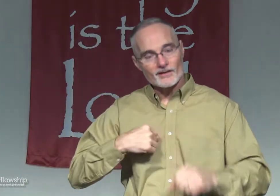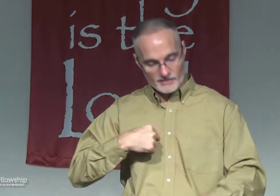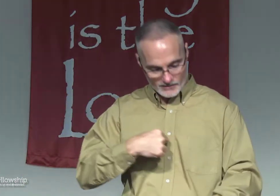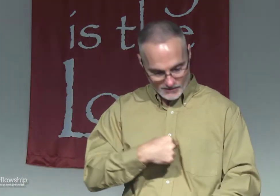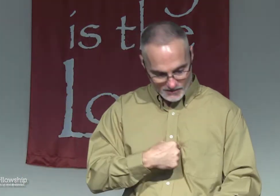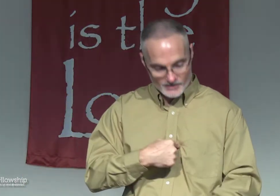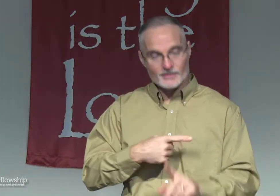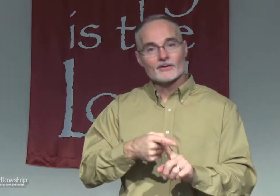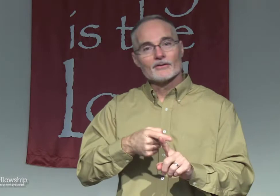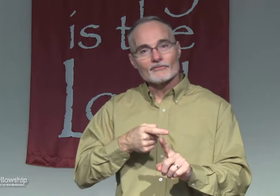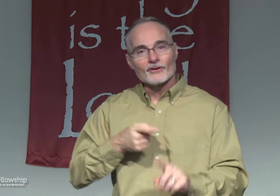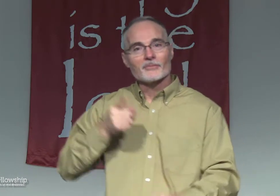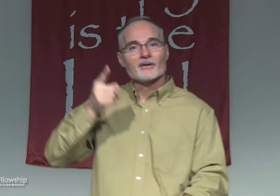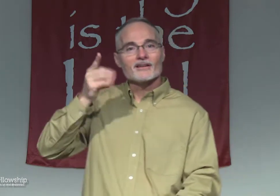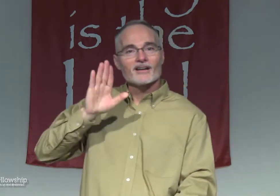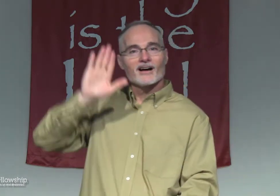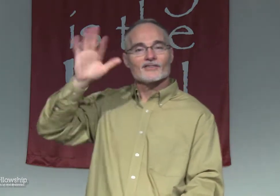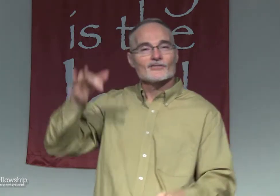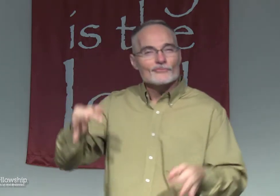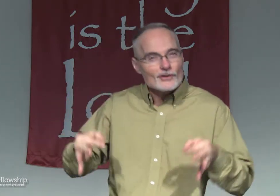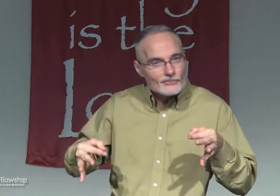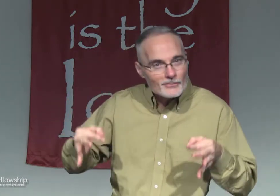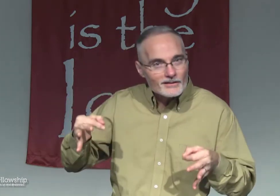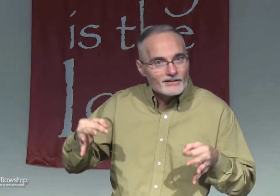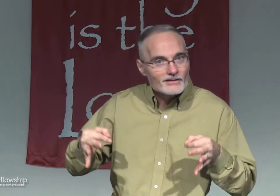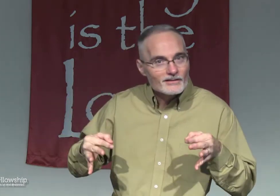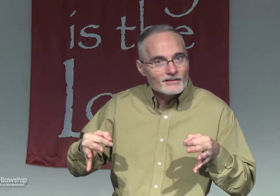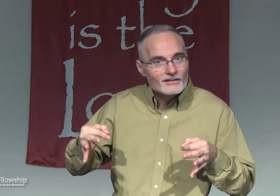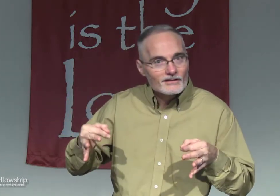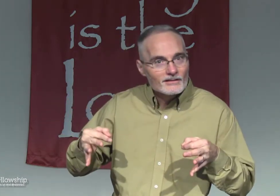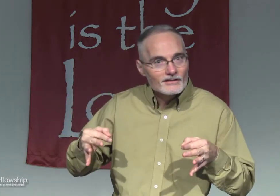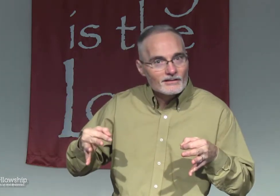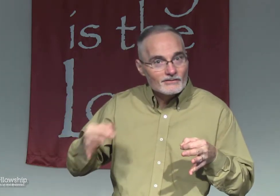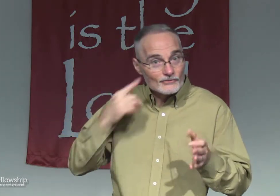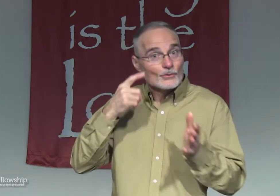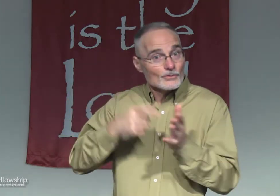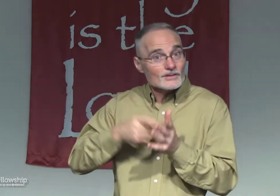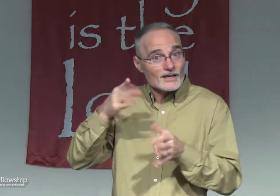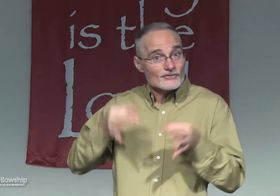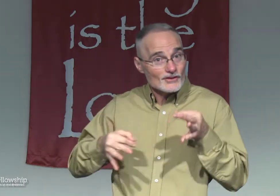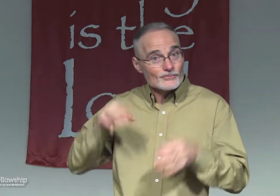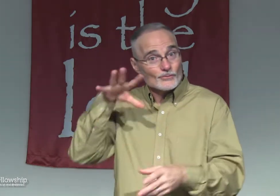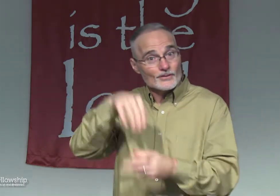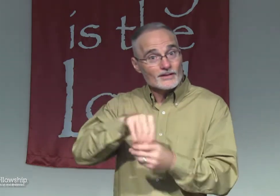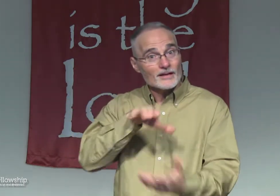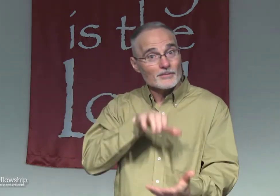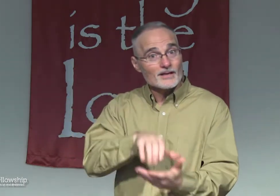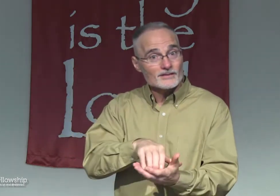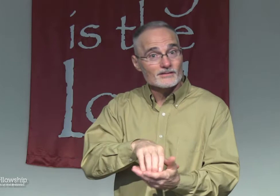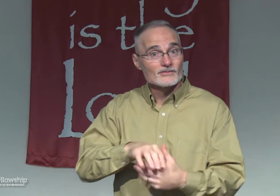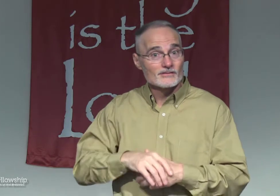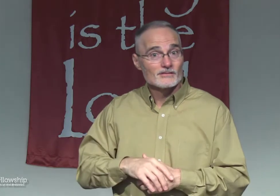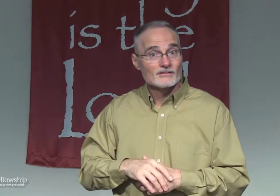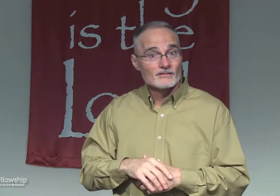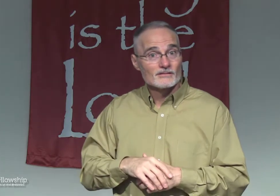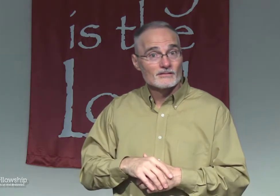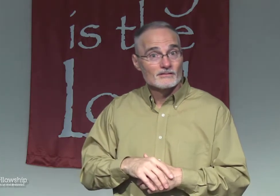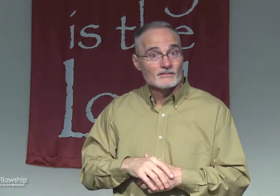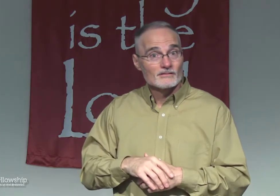But also the Spirit protects us from God's judgment. Have you noticed God's judgment in